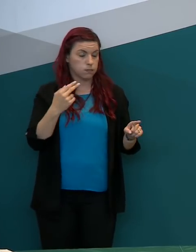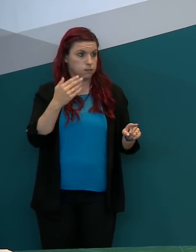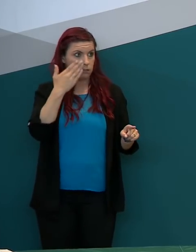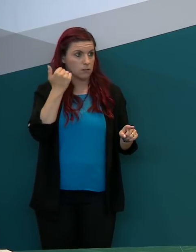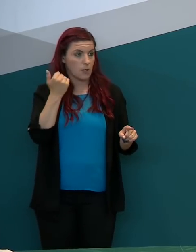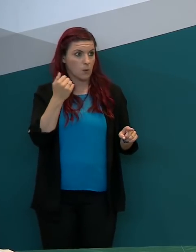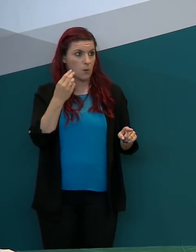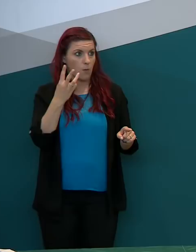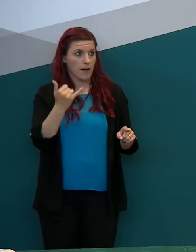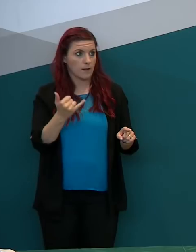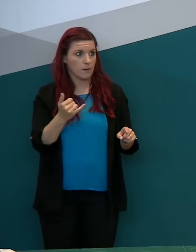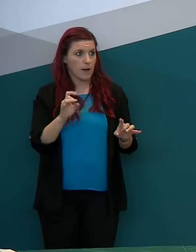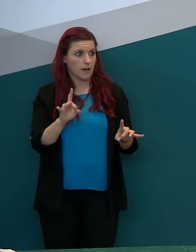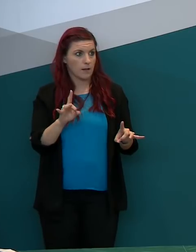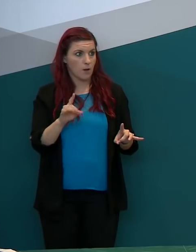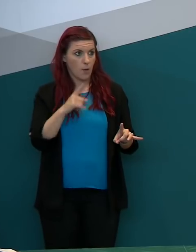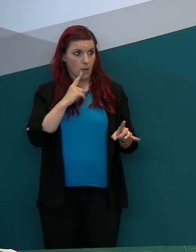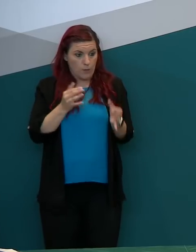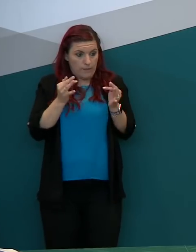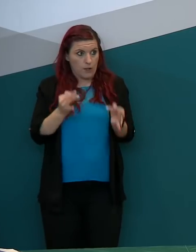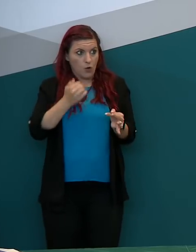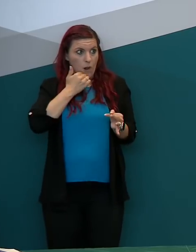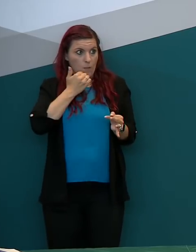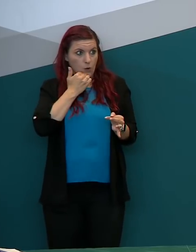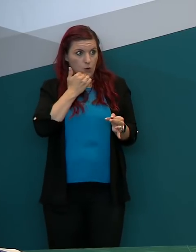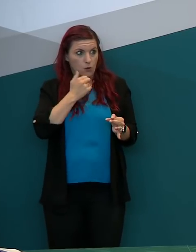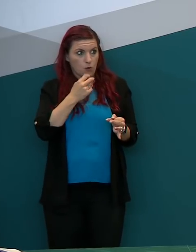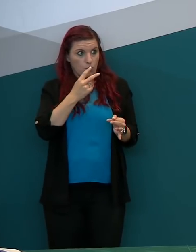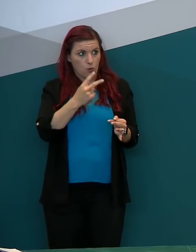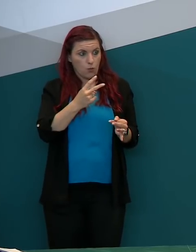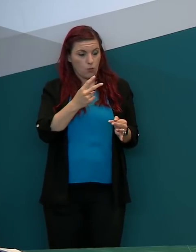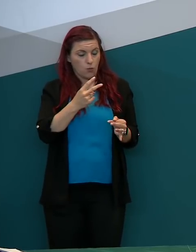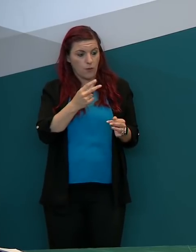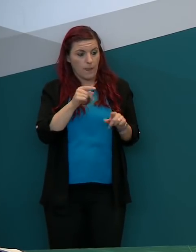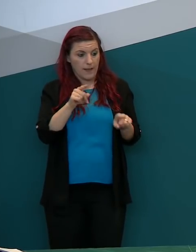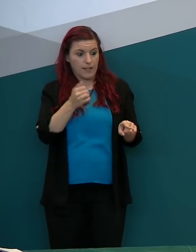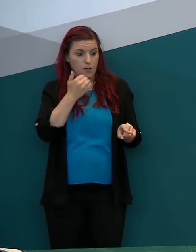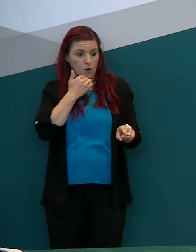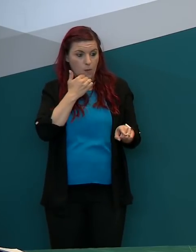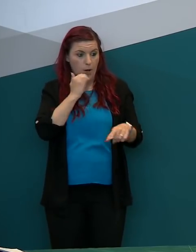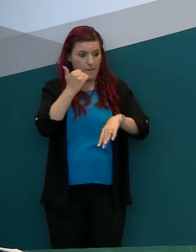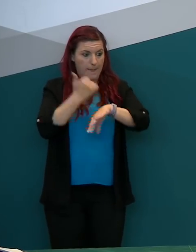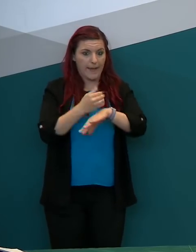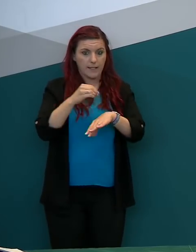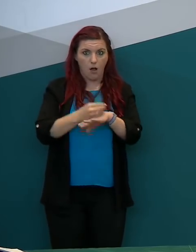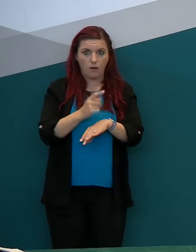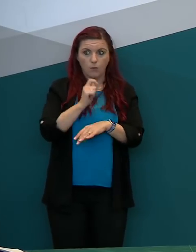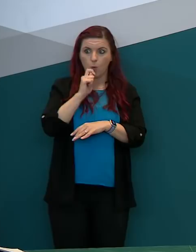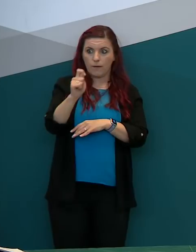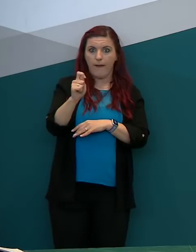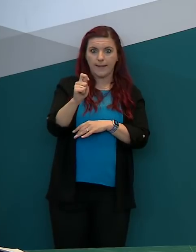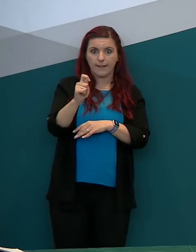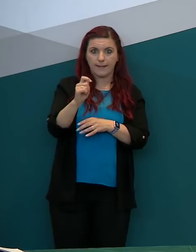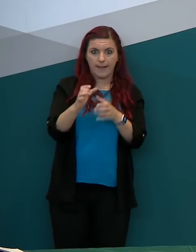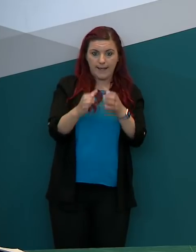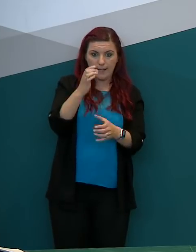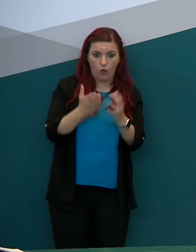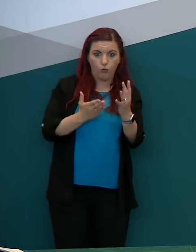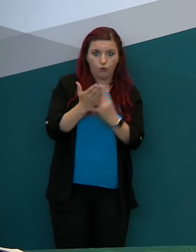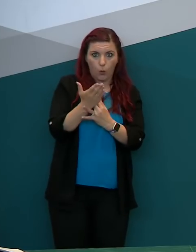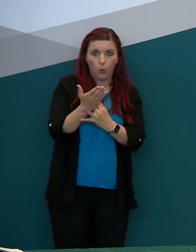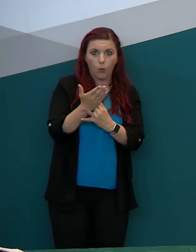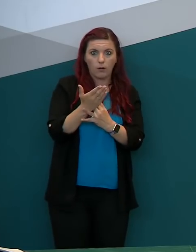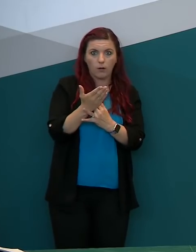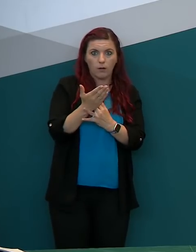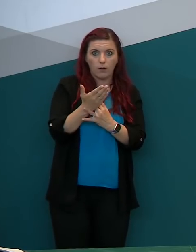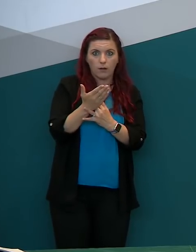O'Connor's figures. Okay, so the official was 245 clusters. So this is the figure that's based on the notified cases through the